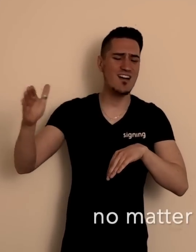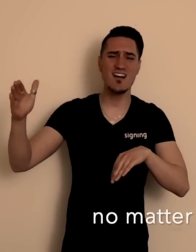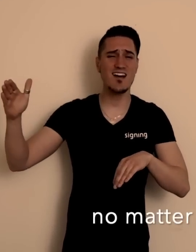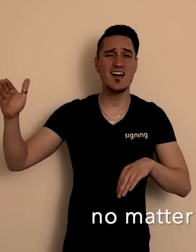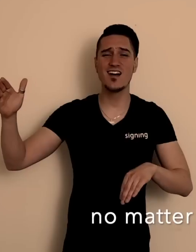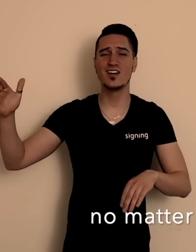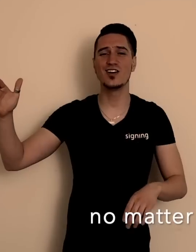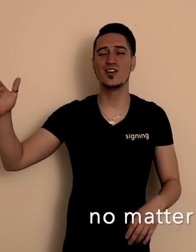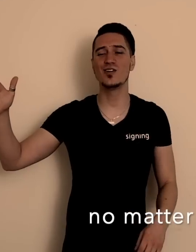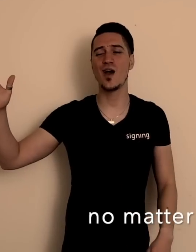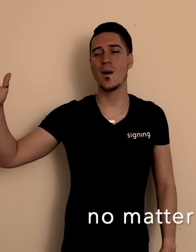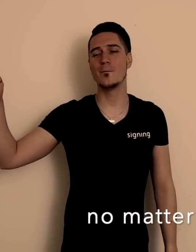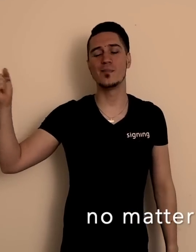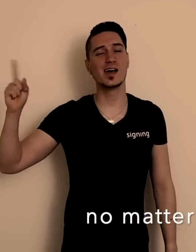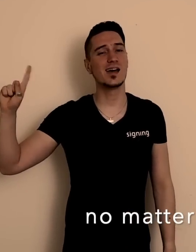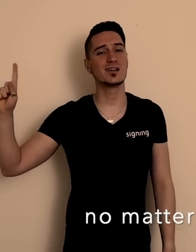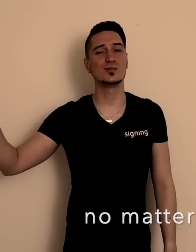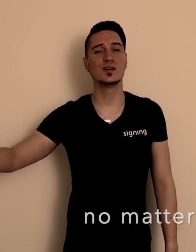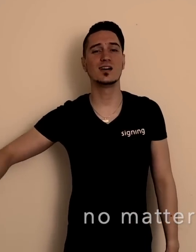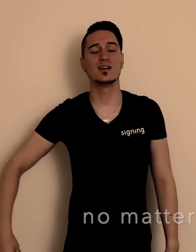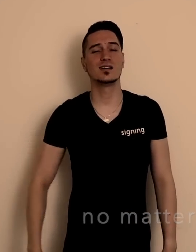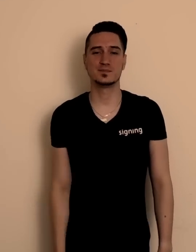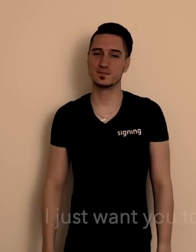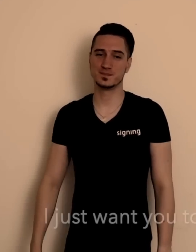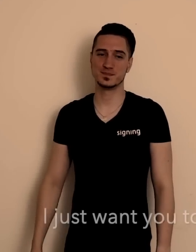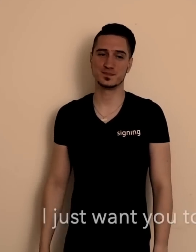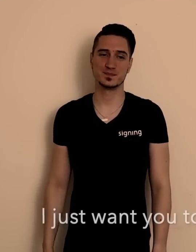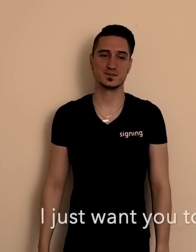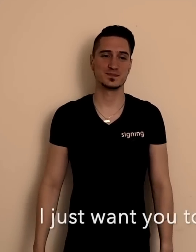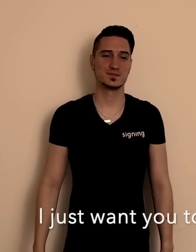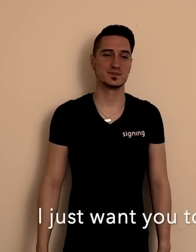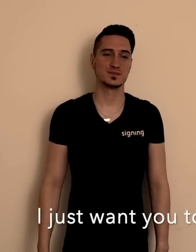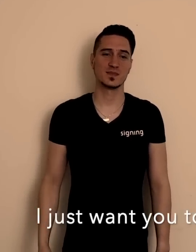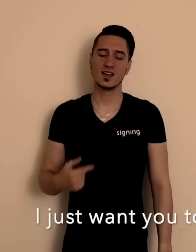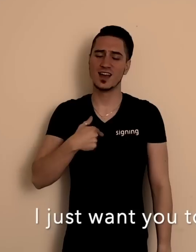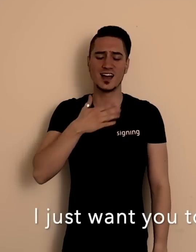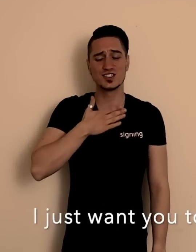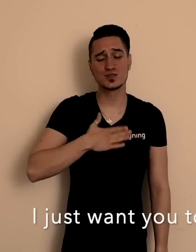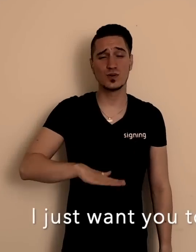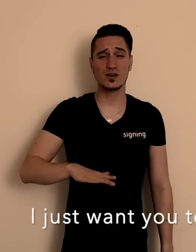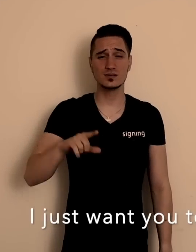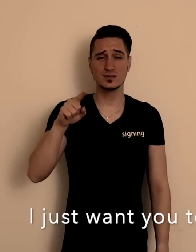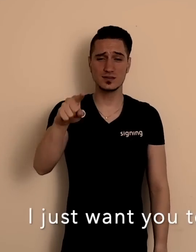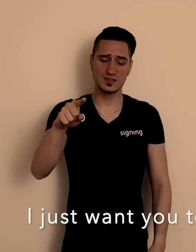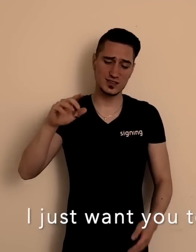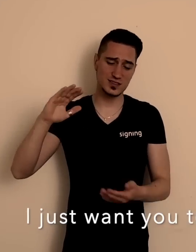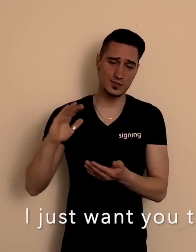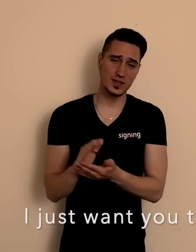matter what I just want you to be